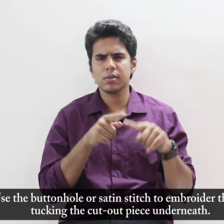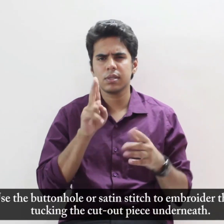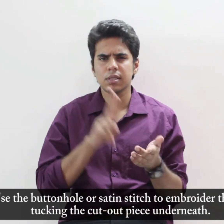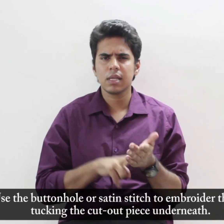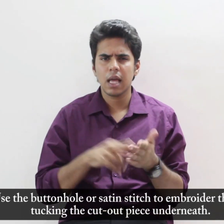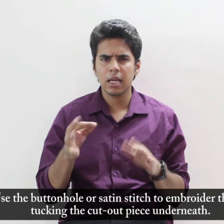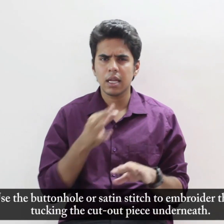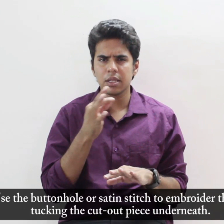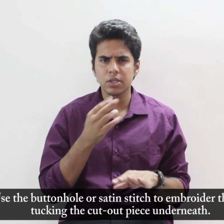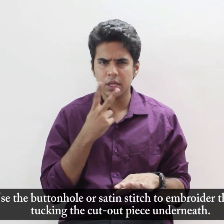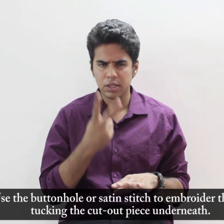underneath.